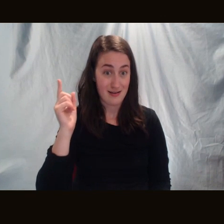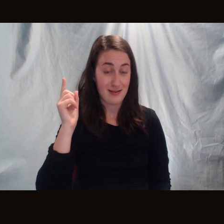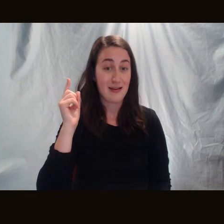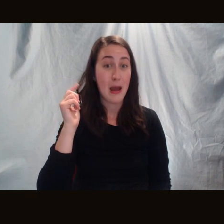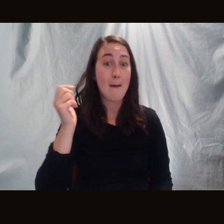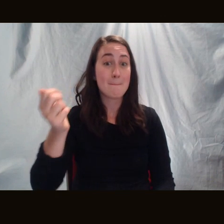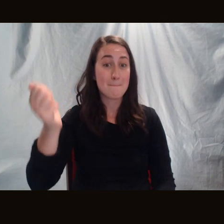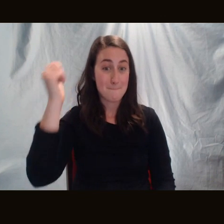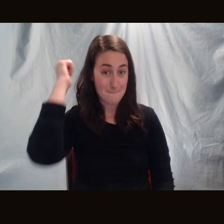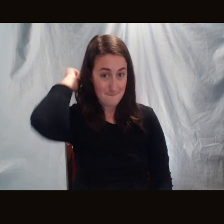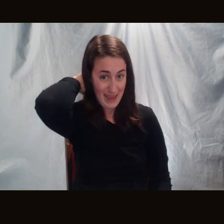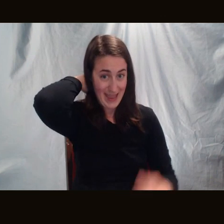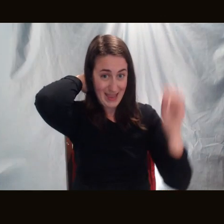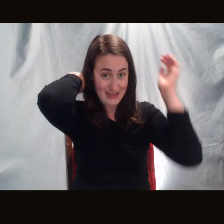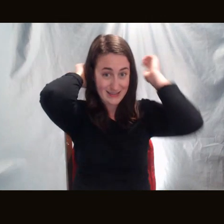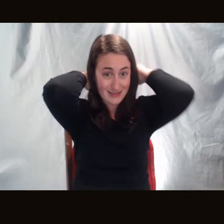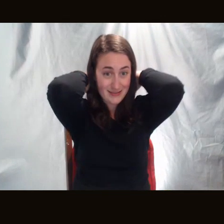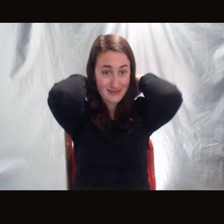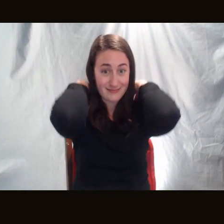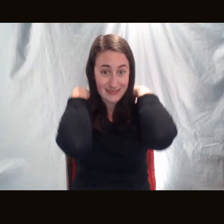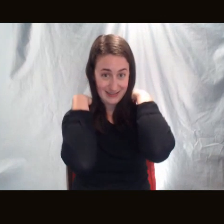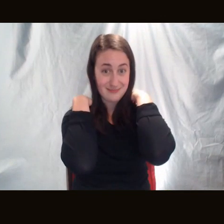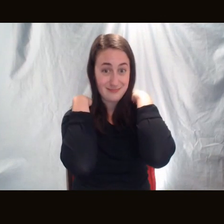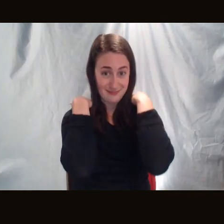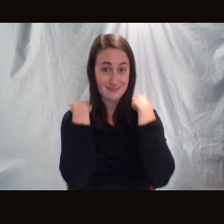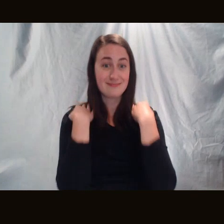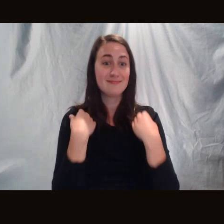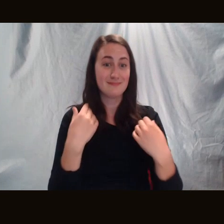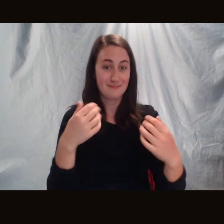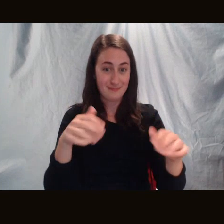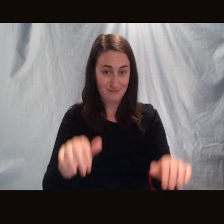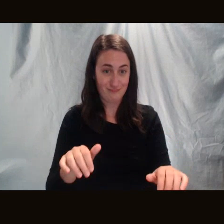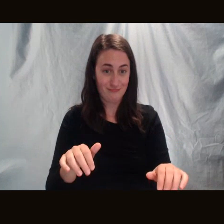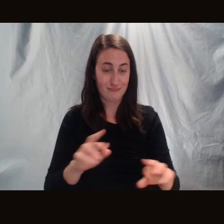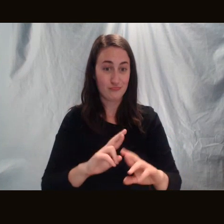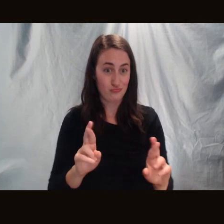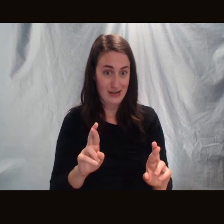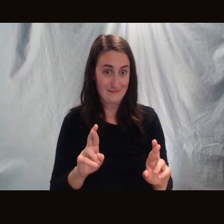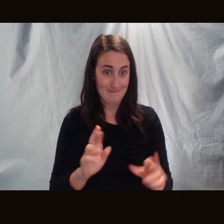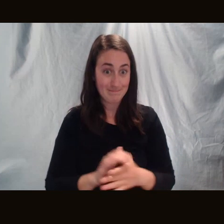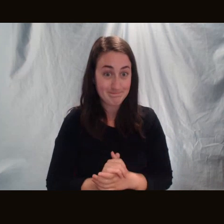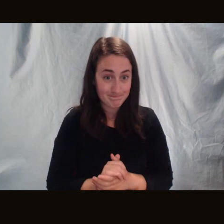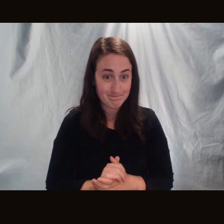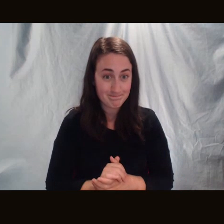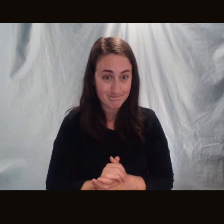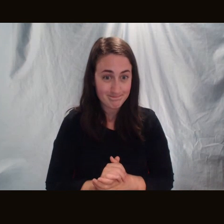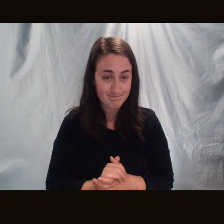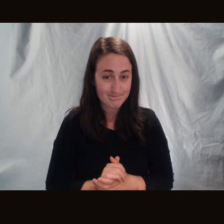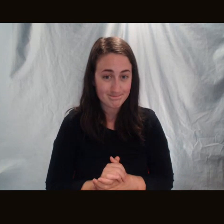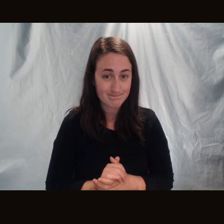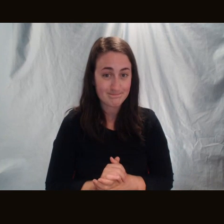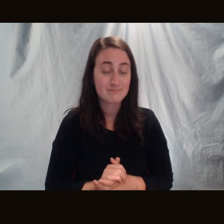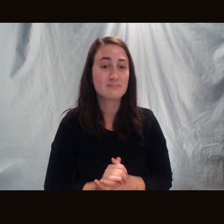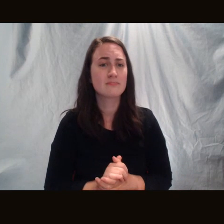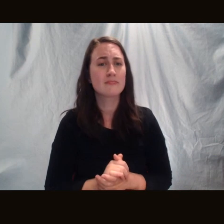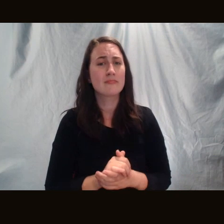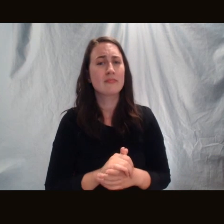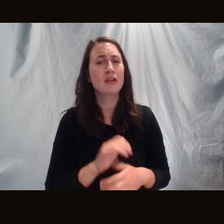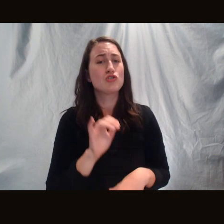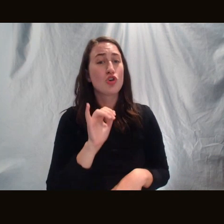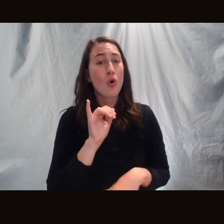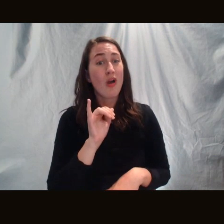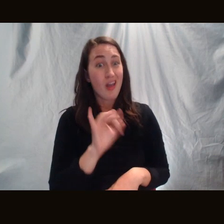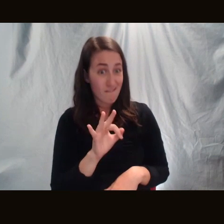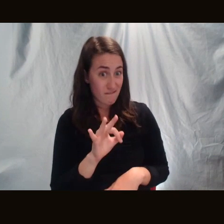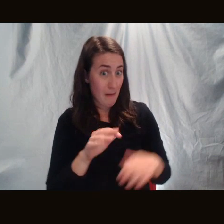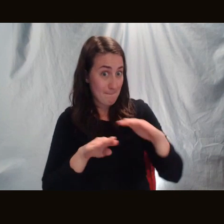the head, elbows coming in front, and back into basic position. Now, if we were to do this from a basic step,